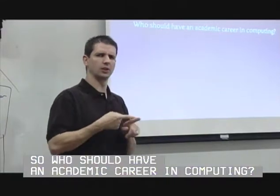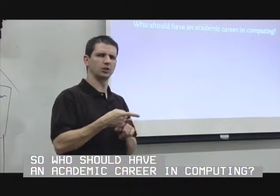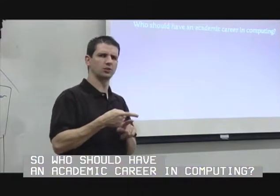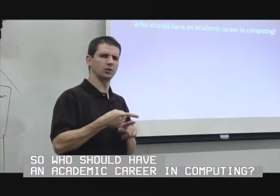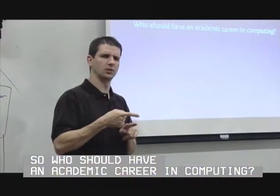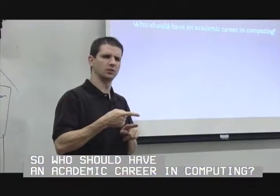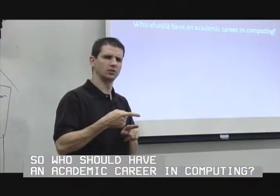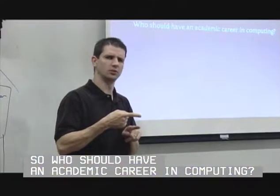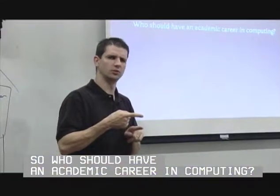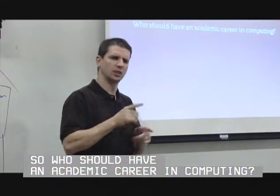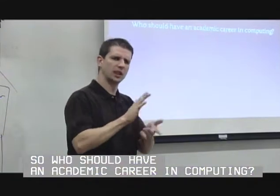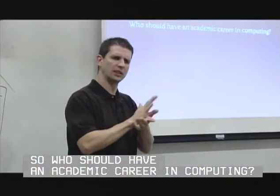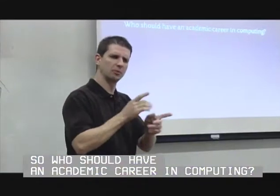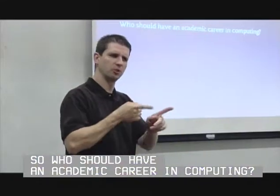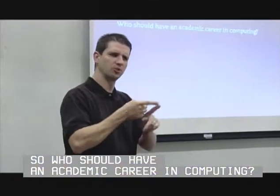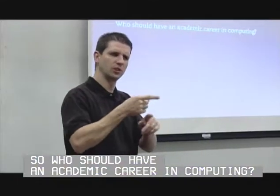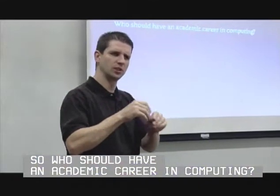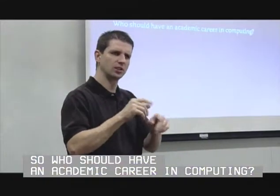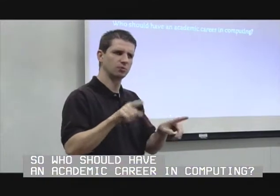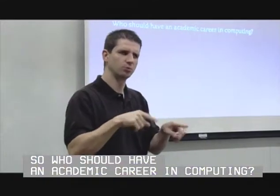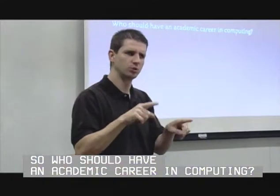So, who should have an academic career in computing?